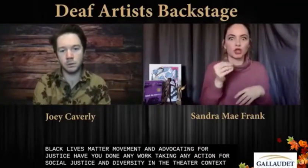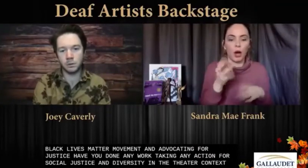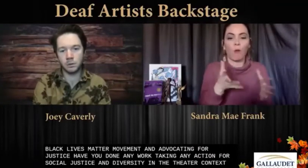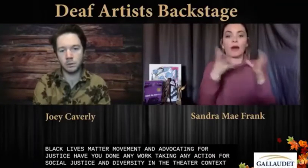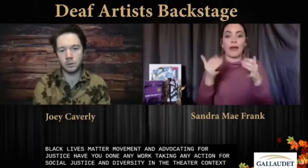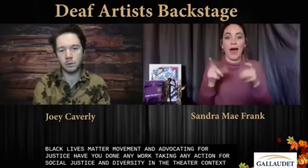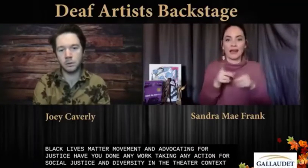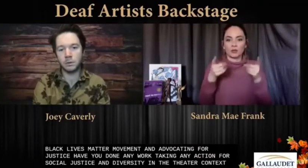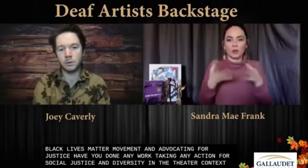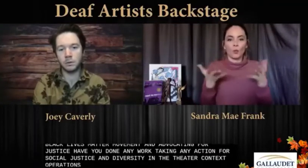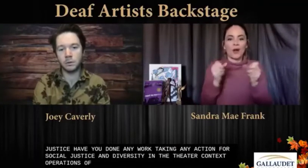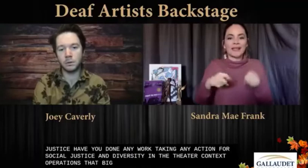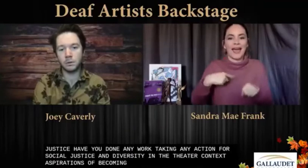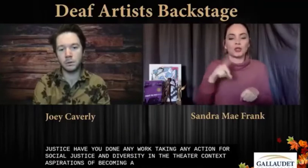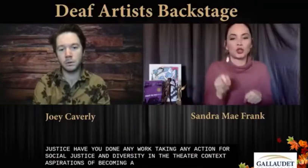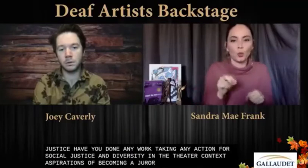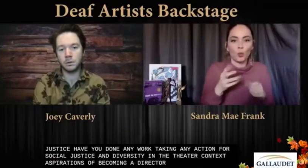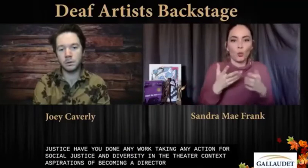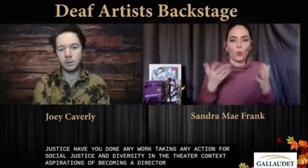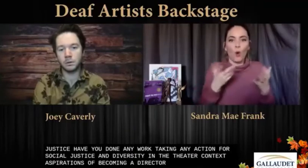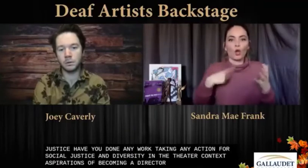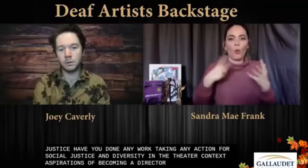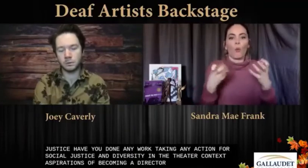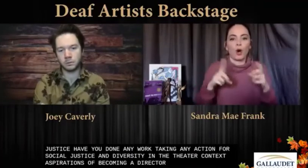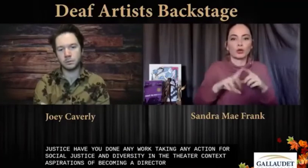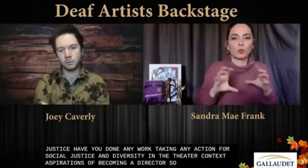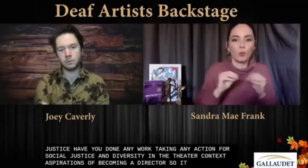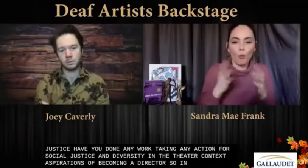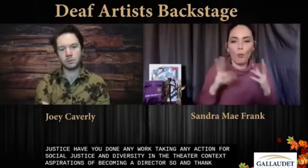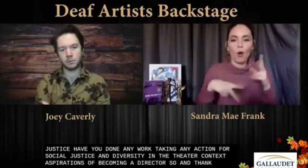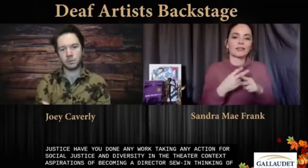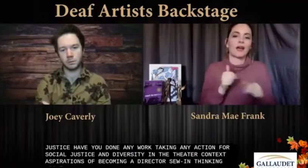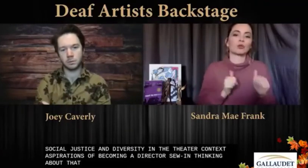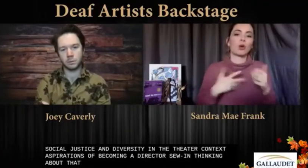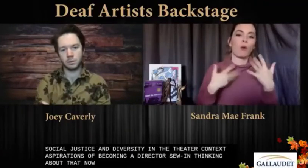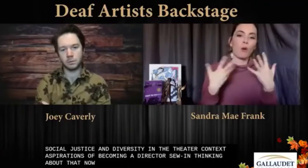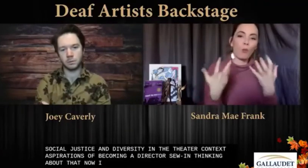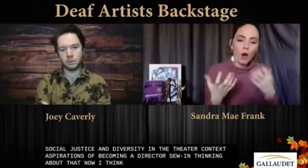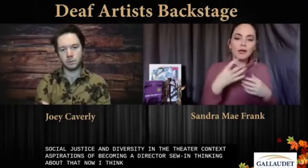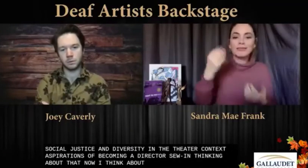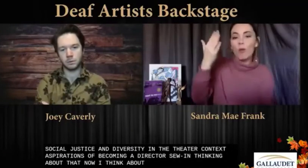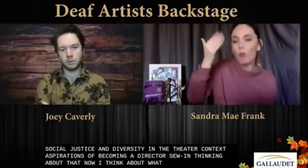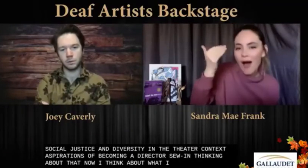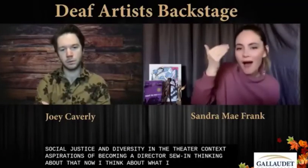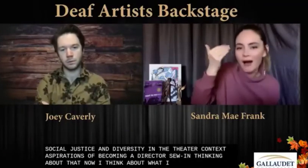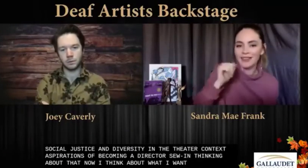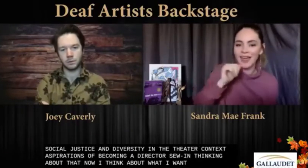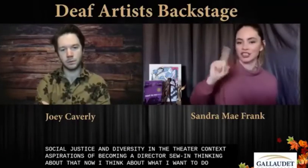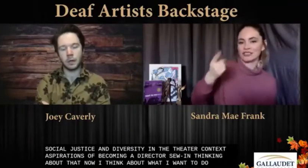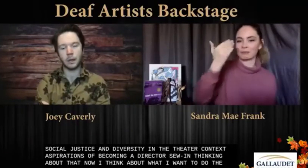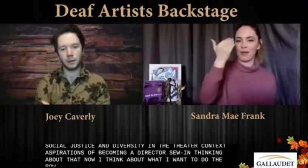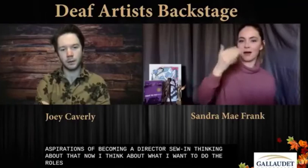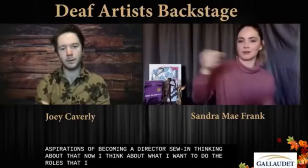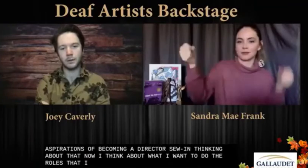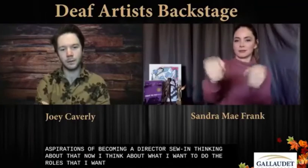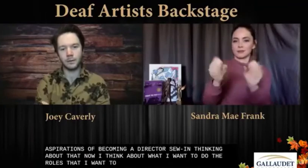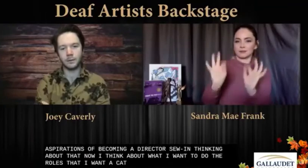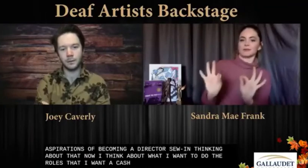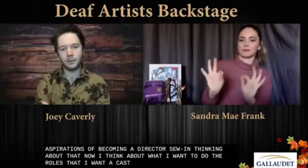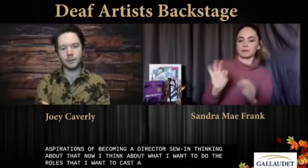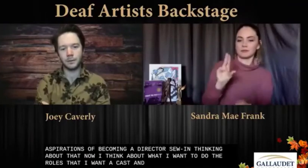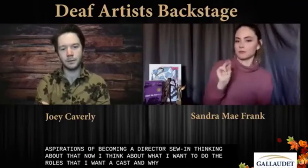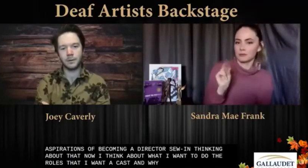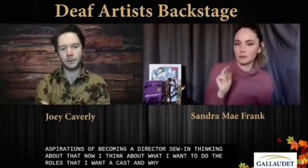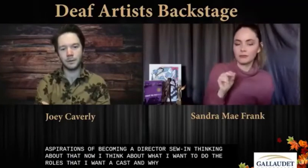I have aspirations of becoming a director so in thinking about that now I think about what I want to do the roles that I want to cast